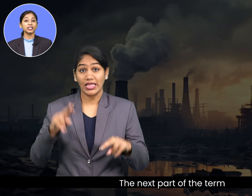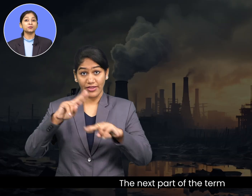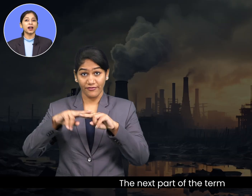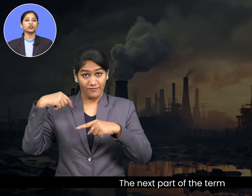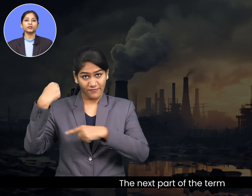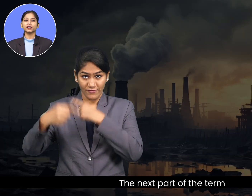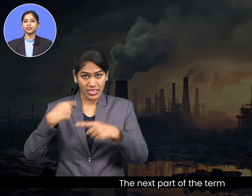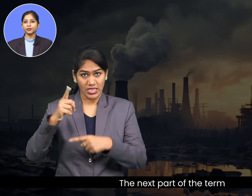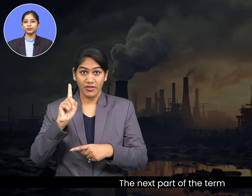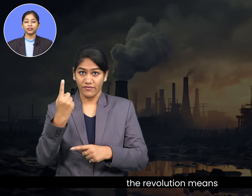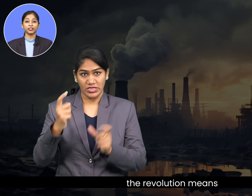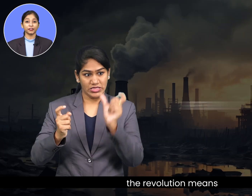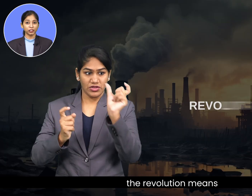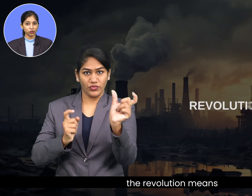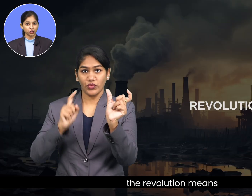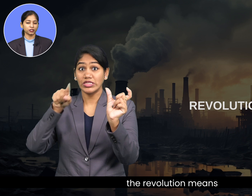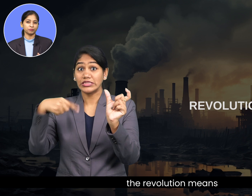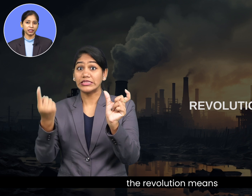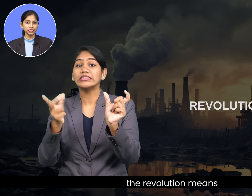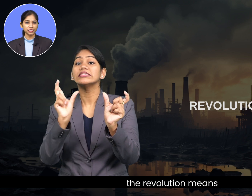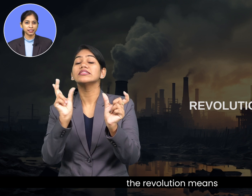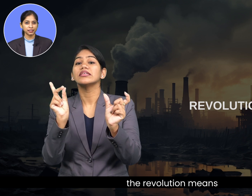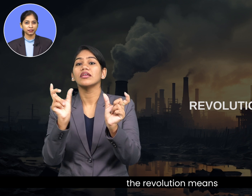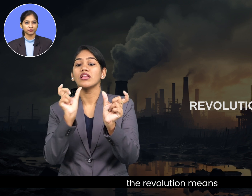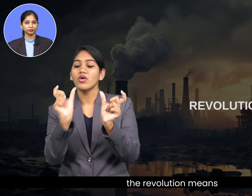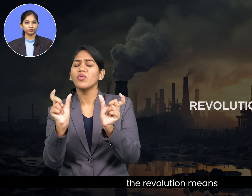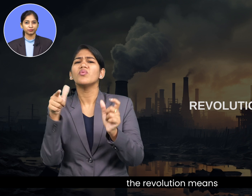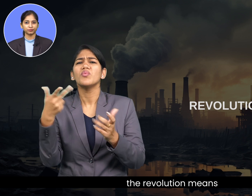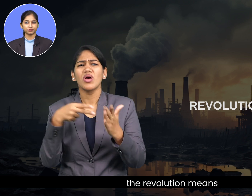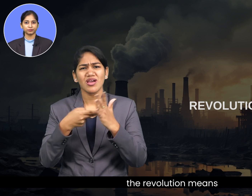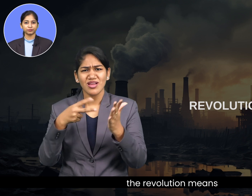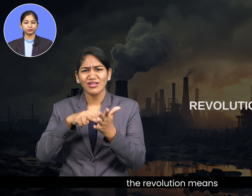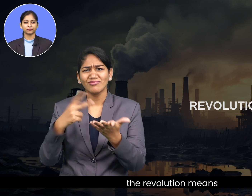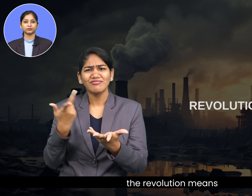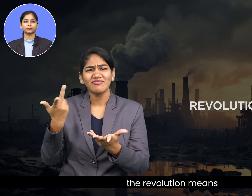The next part of the term, the revolution, means